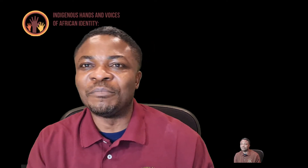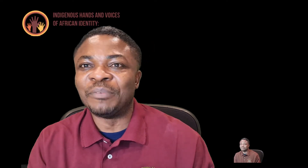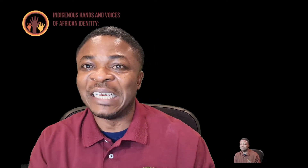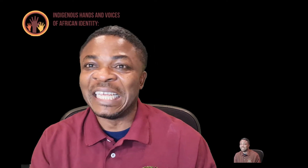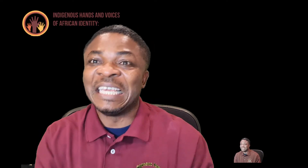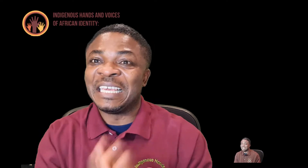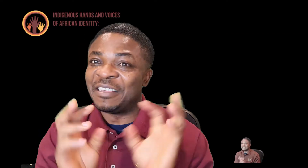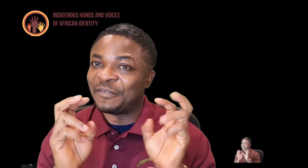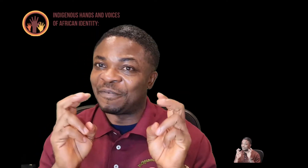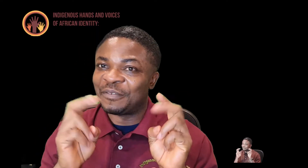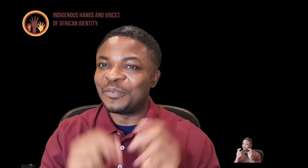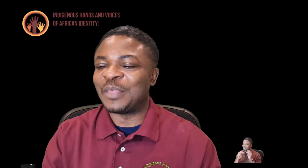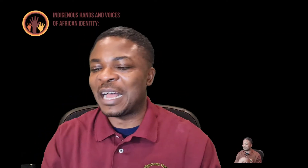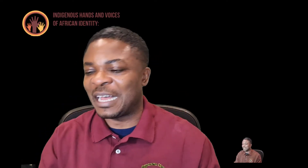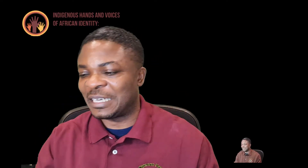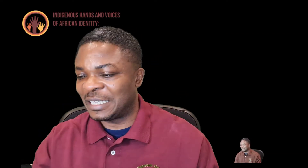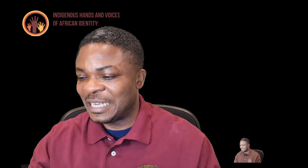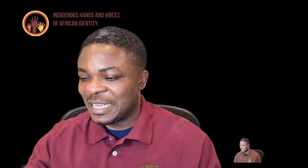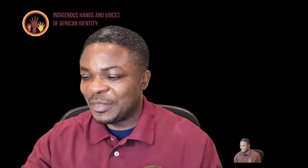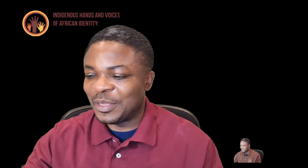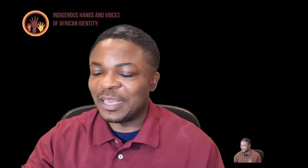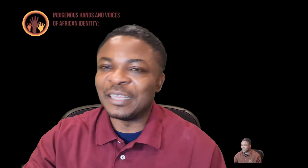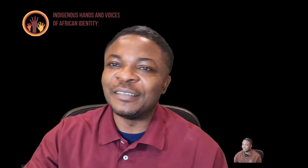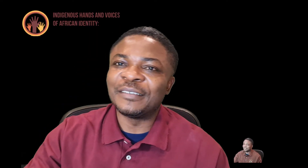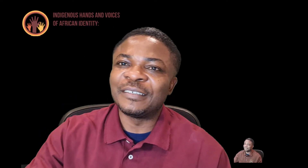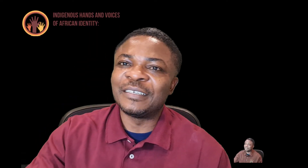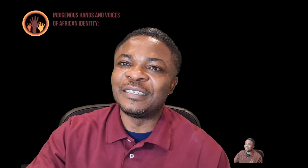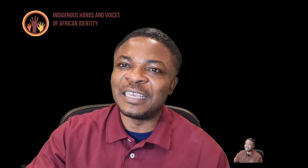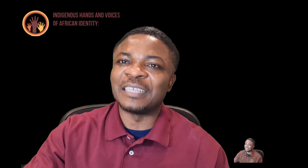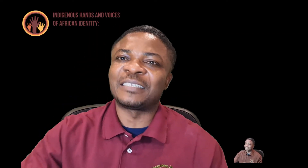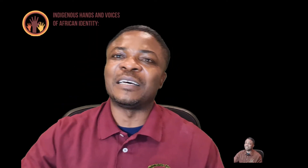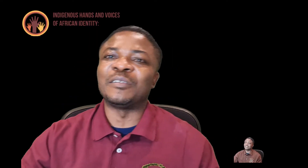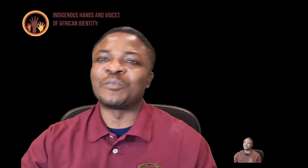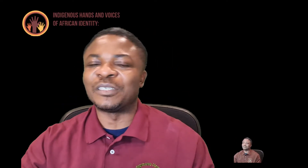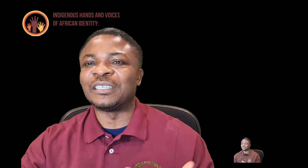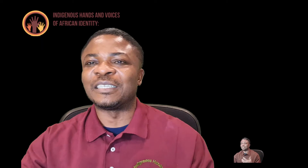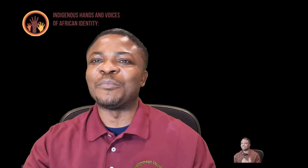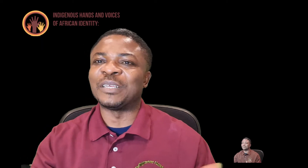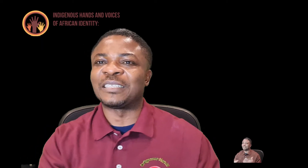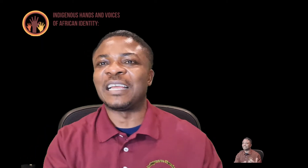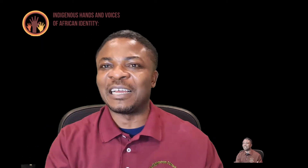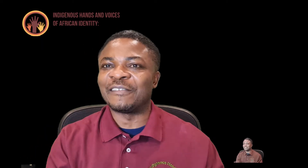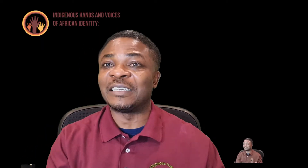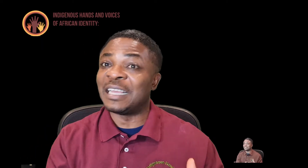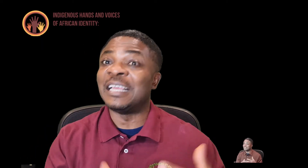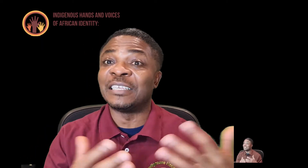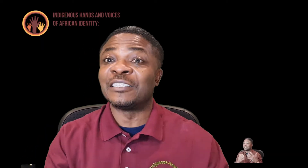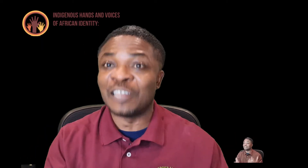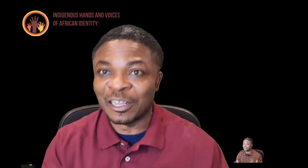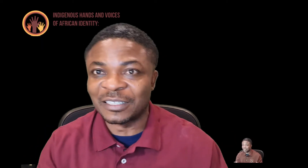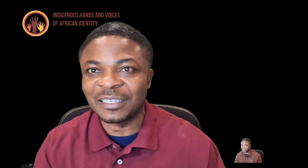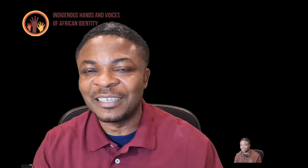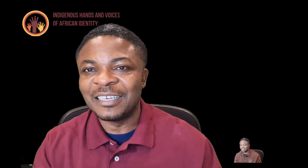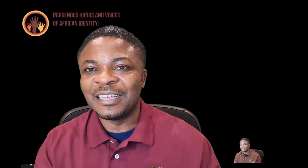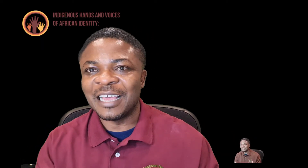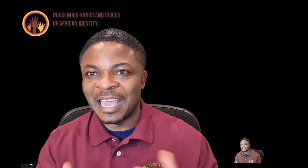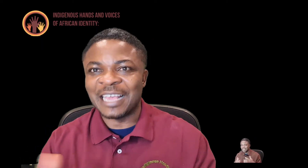Zambians believe that the ZSL, which is the Zambian Sign Language, is